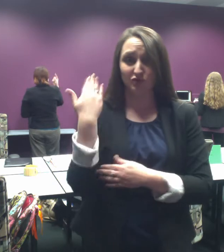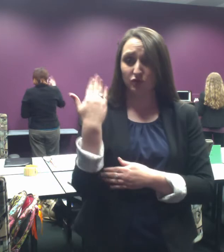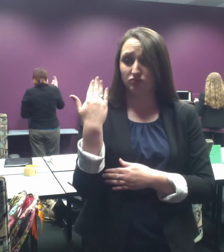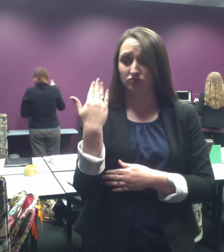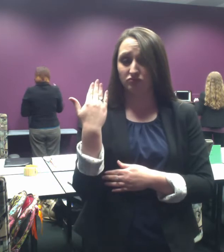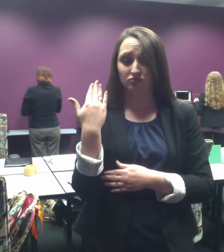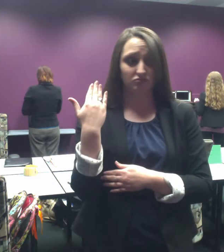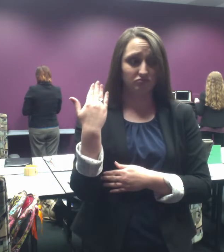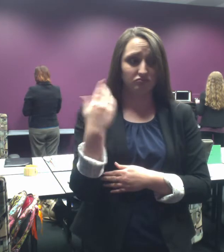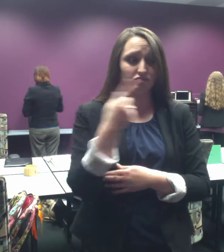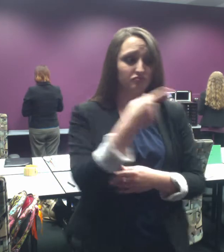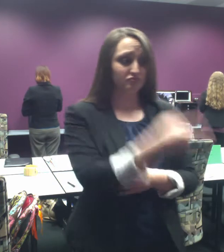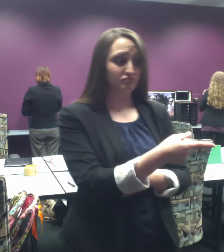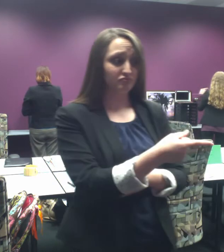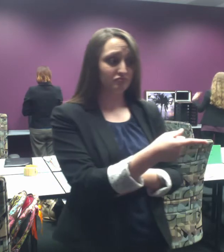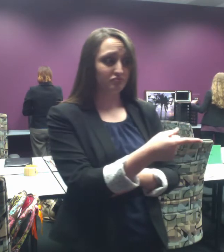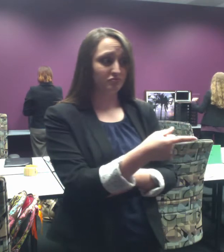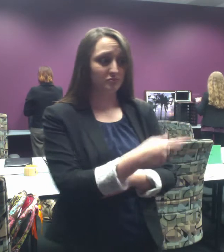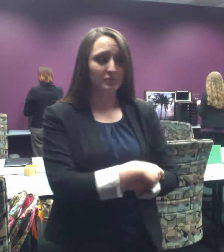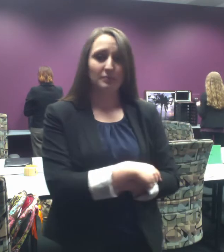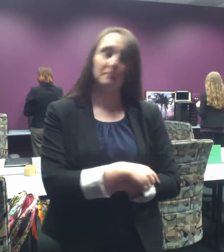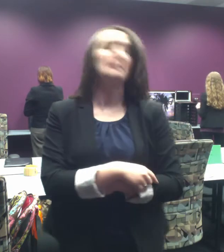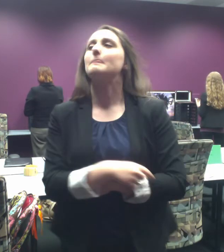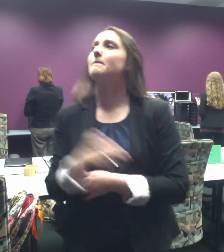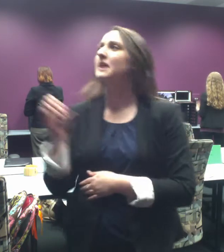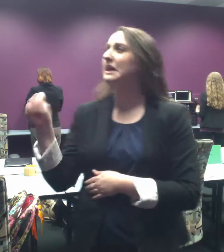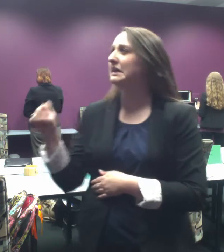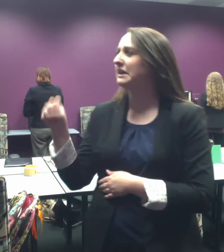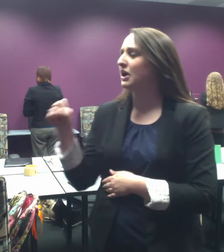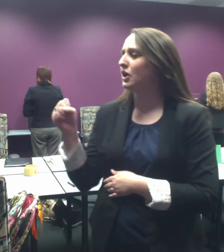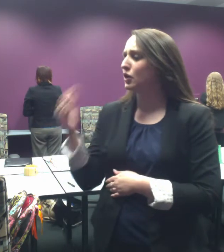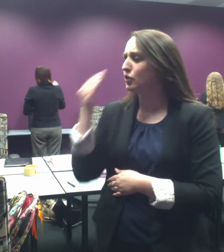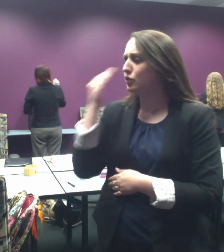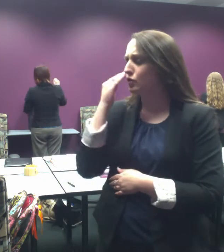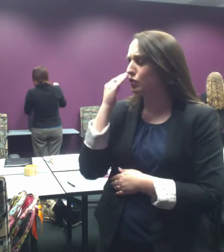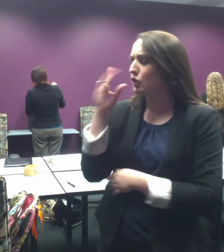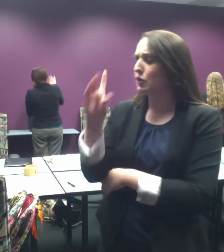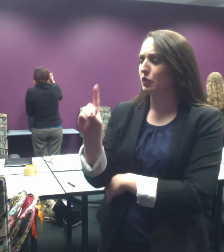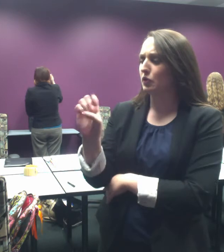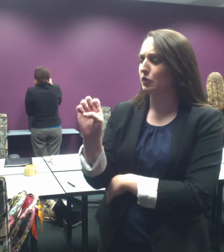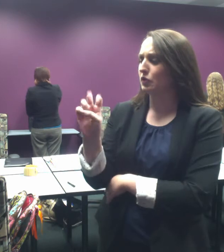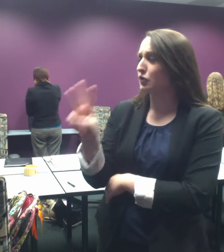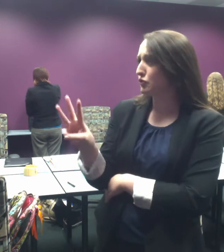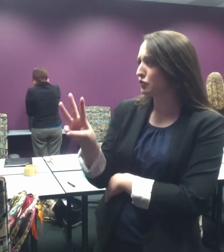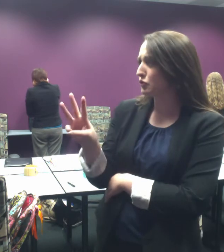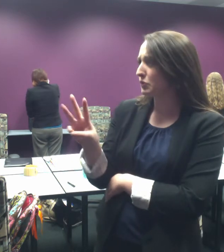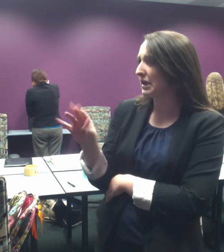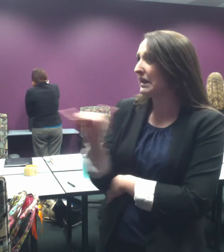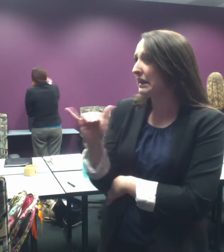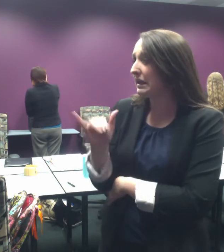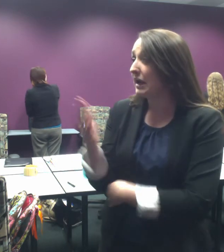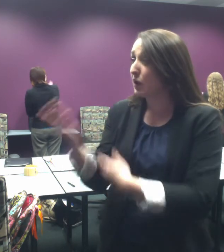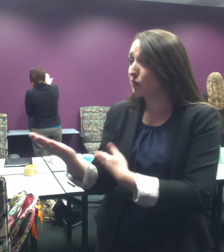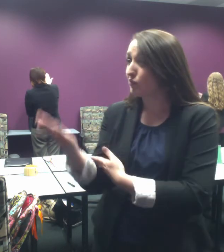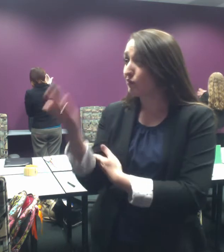Curtis? Like dew, in the morning. Okay, dew on the grass. If you happen to get up